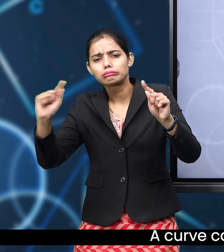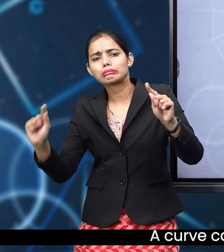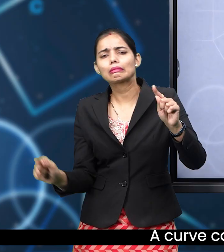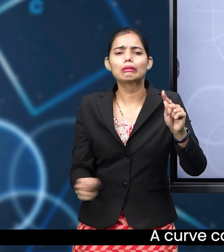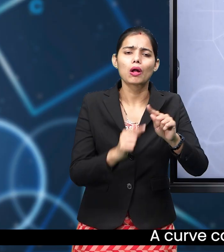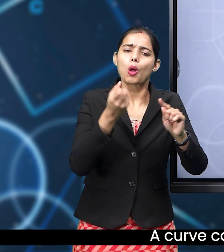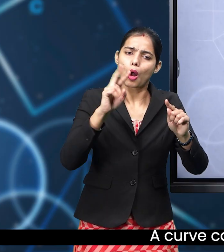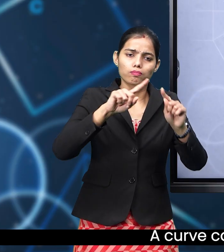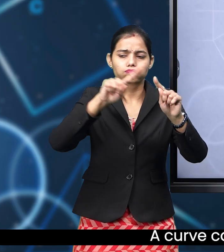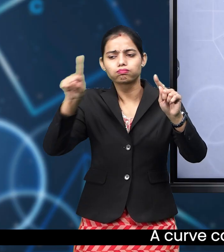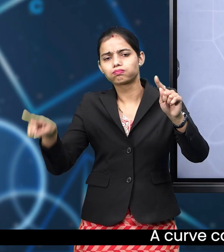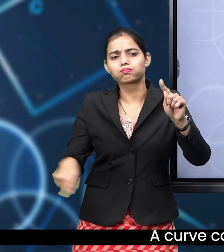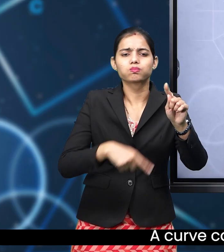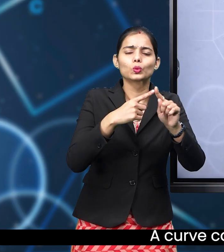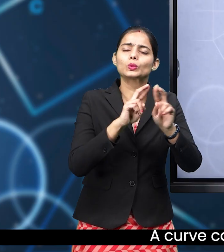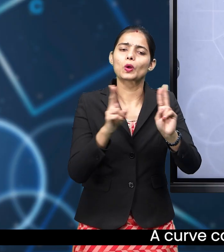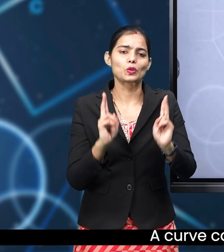be simple or complex.